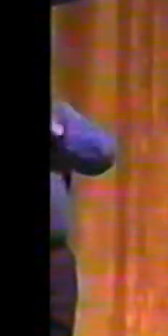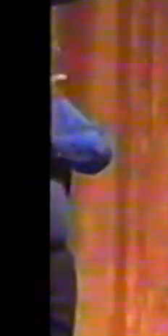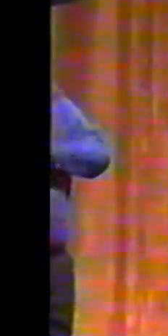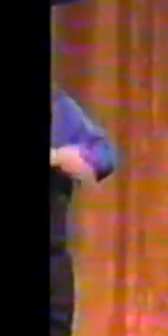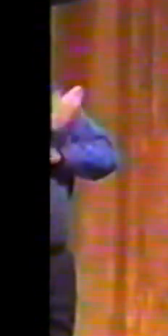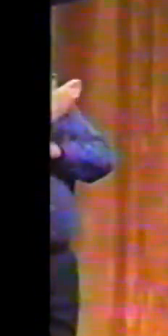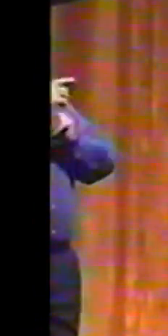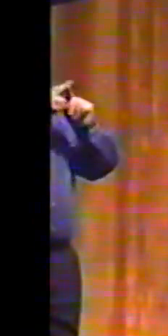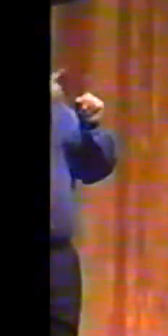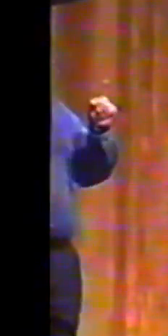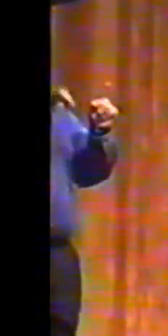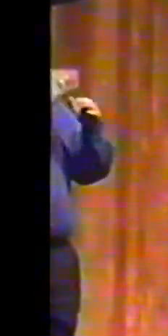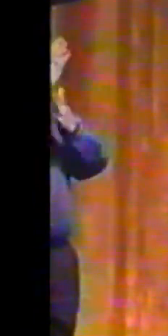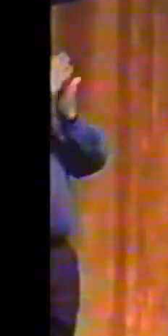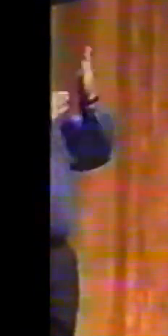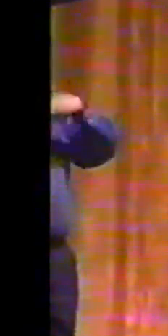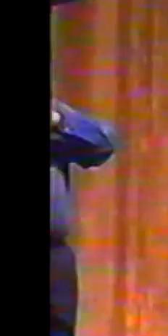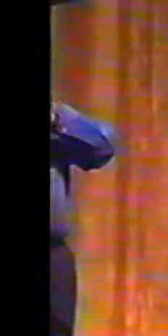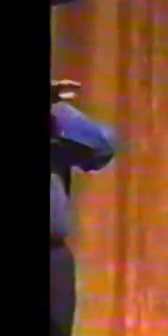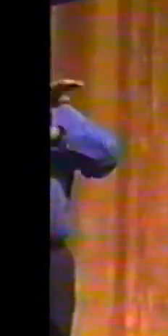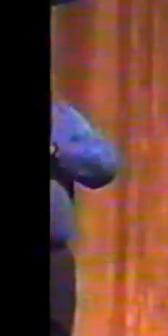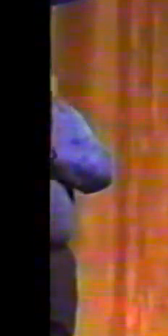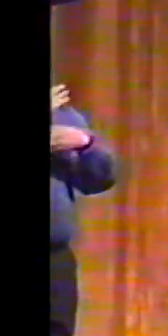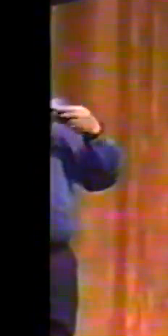of the story.